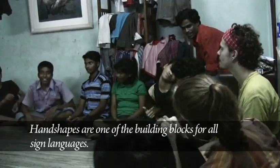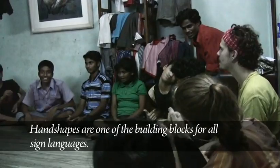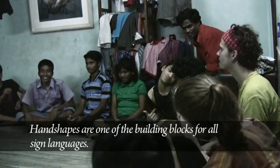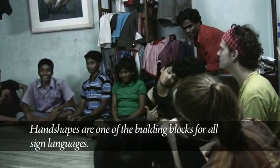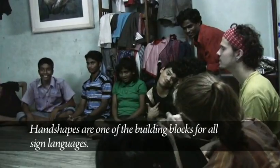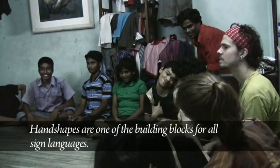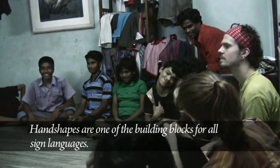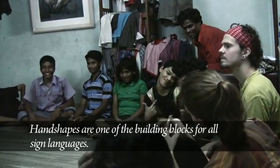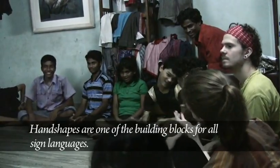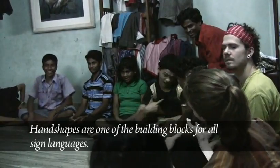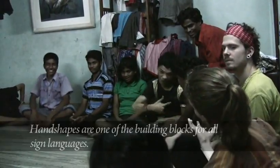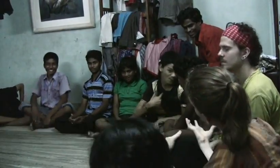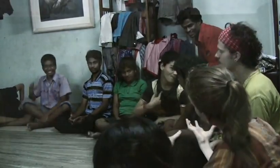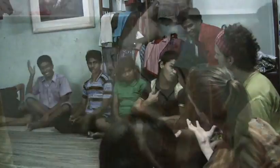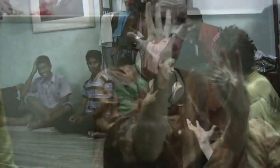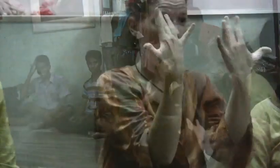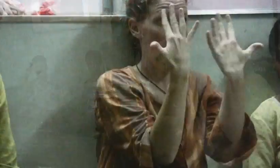Go! Football!